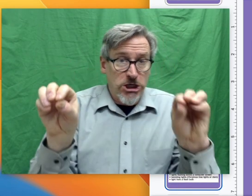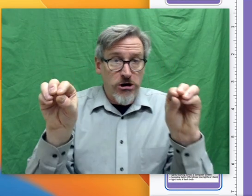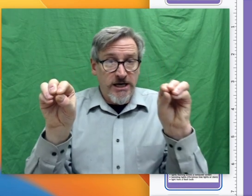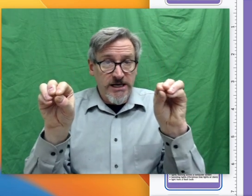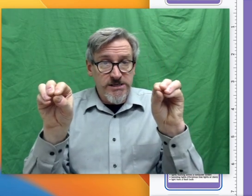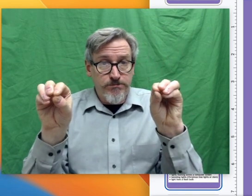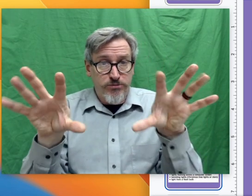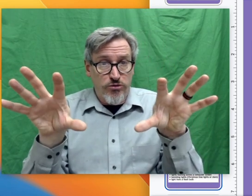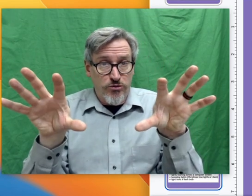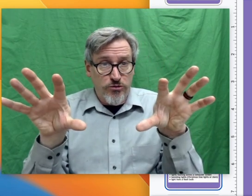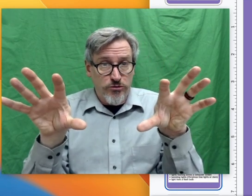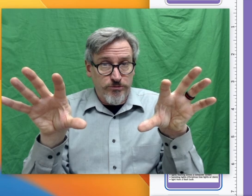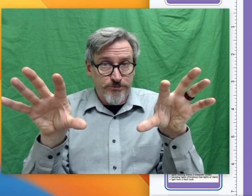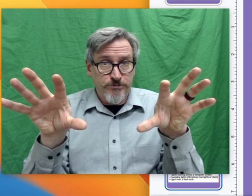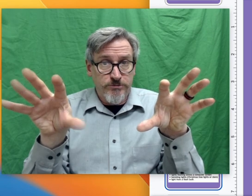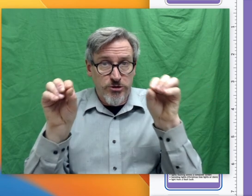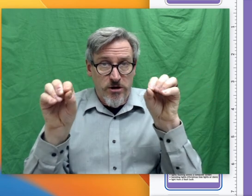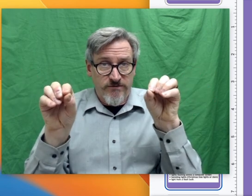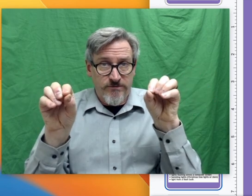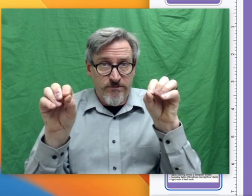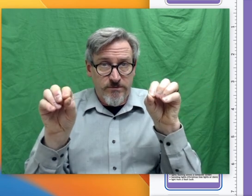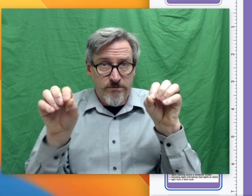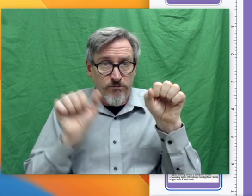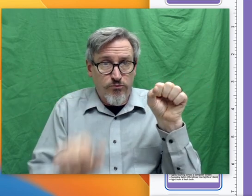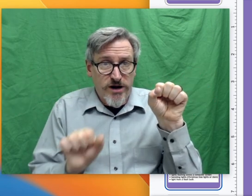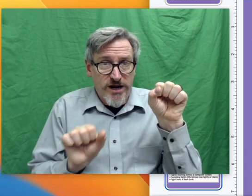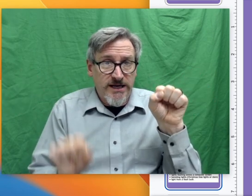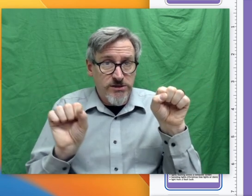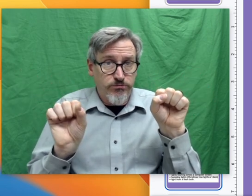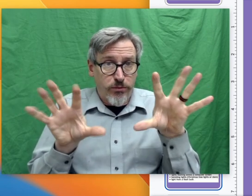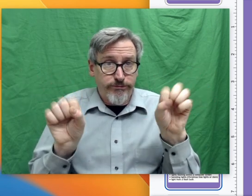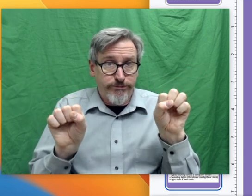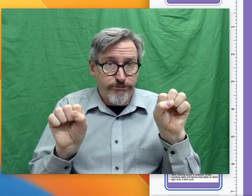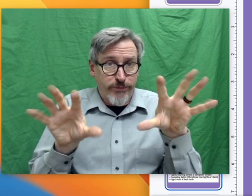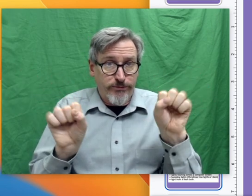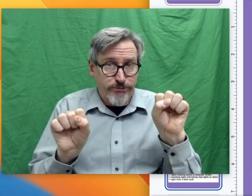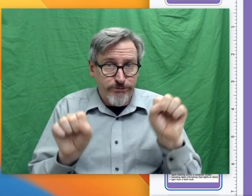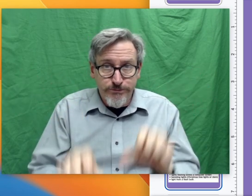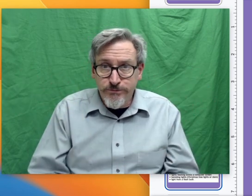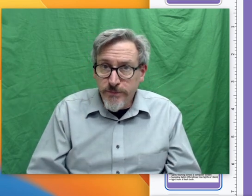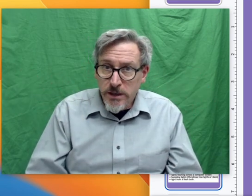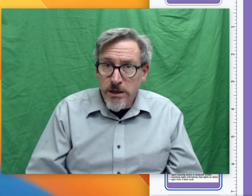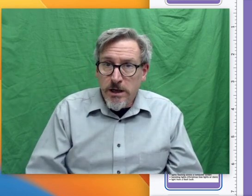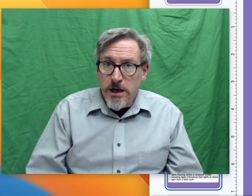Car headlights, turn off. Brake lights,